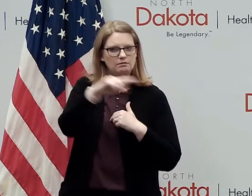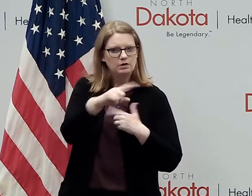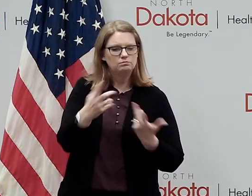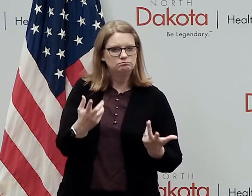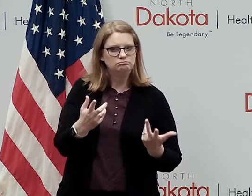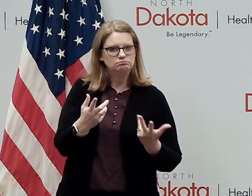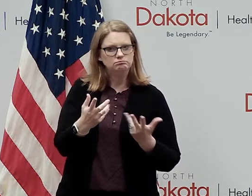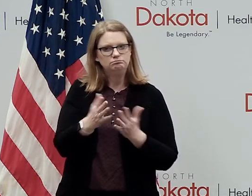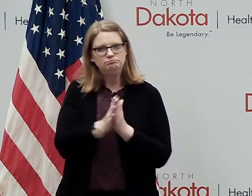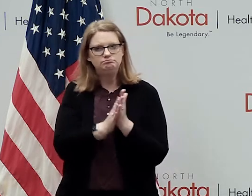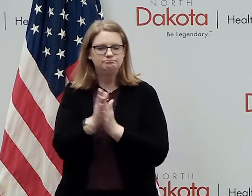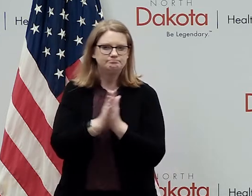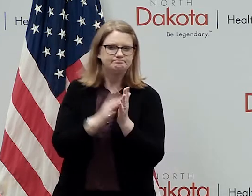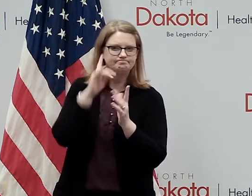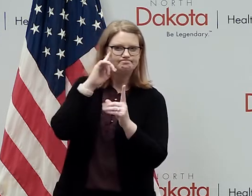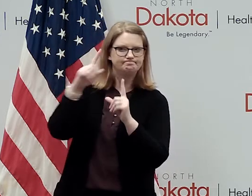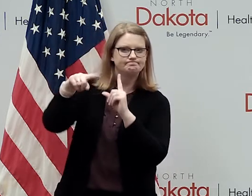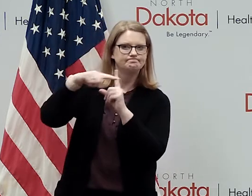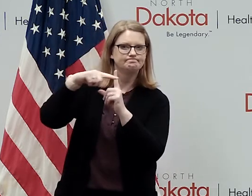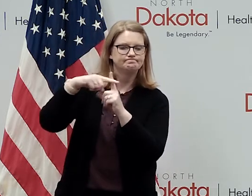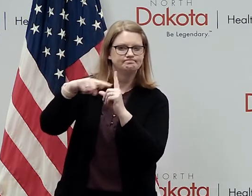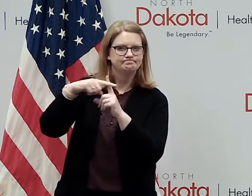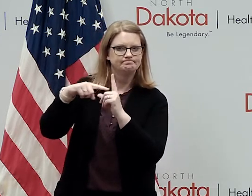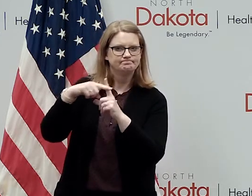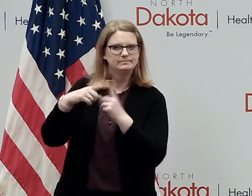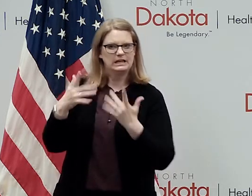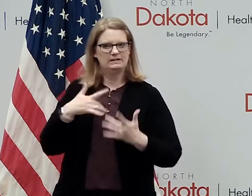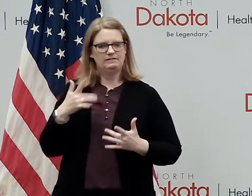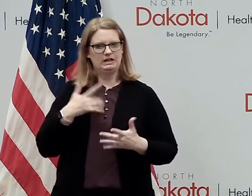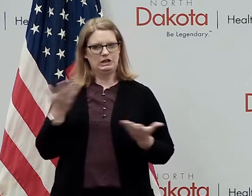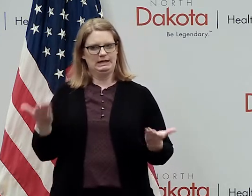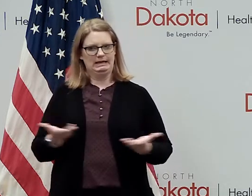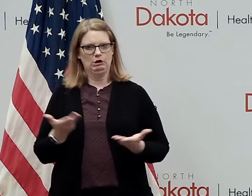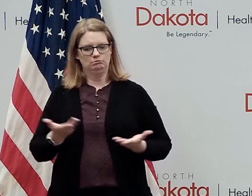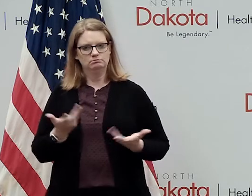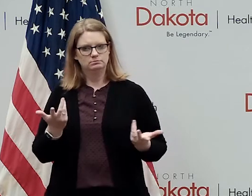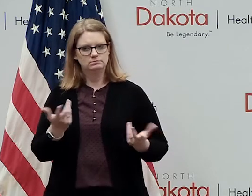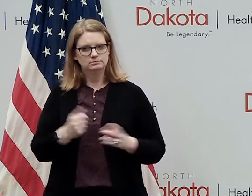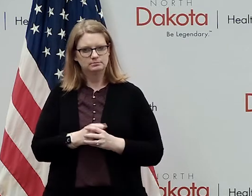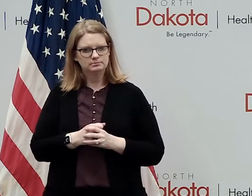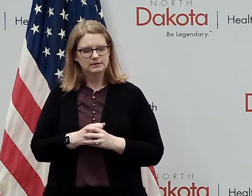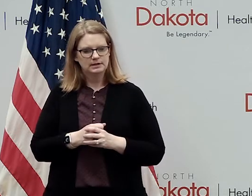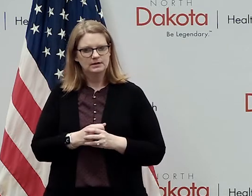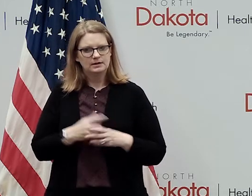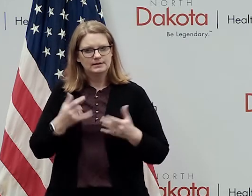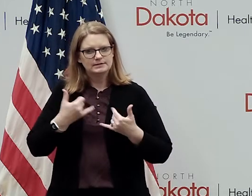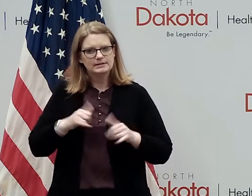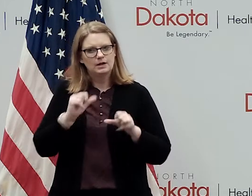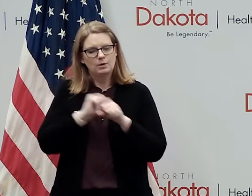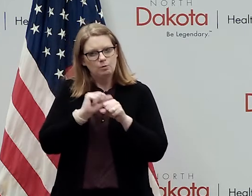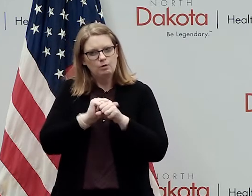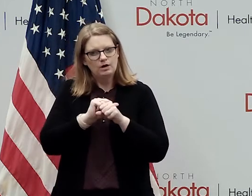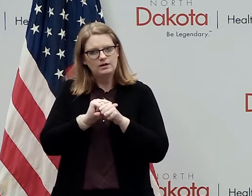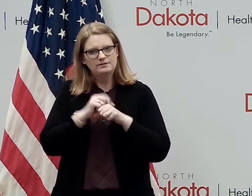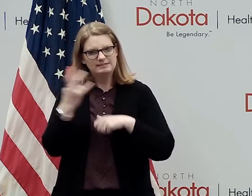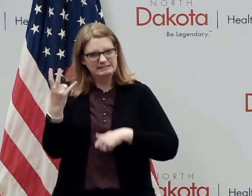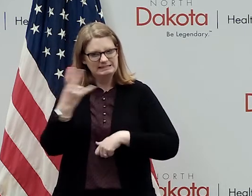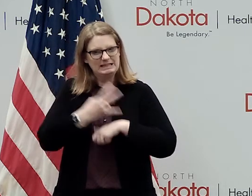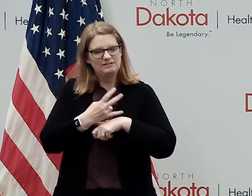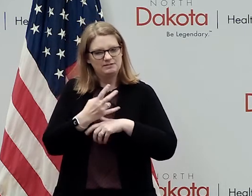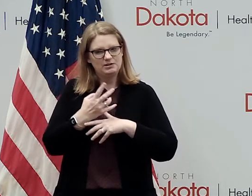share the optimism that all of us feel here who are working on this still round the clock and 7 days a